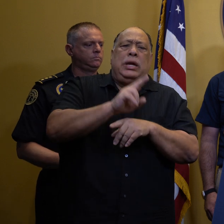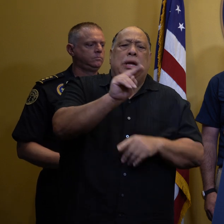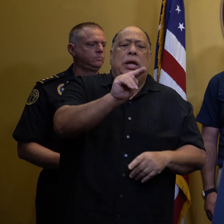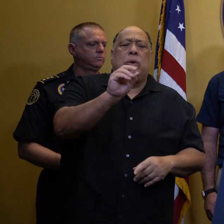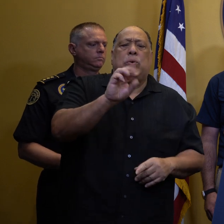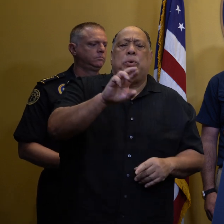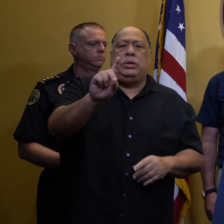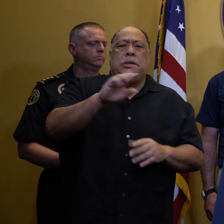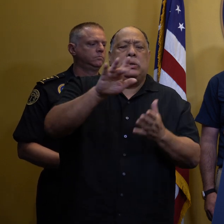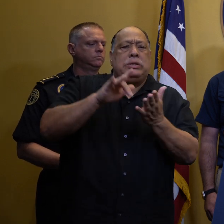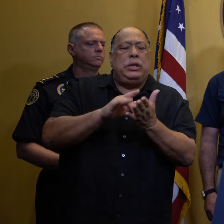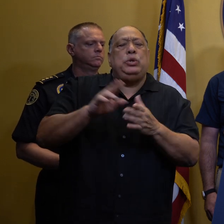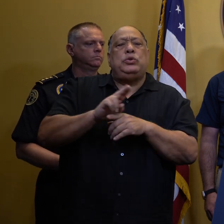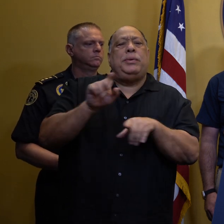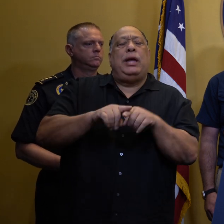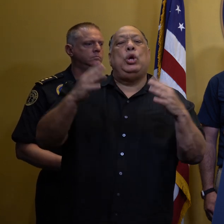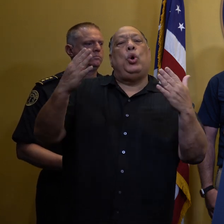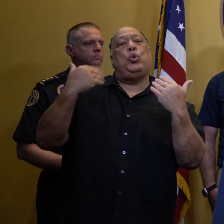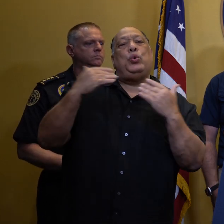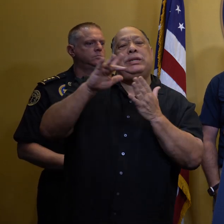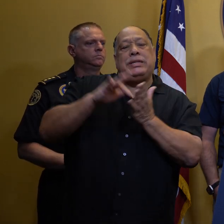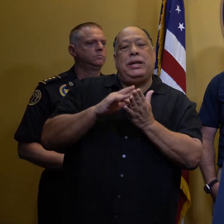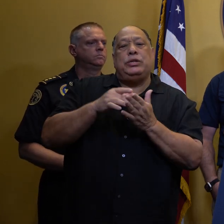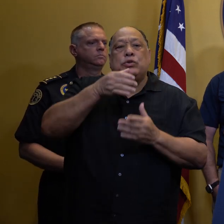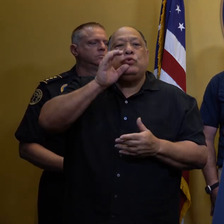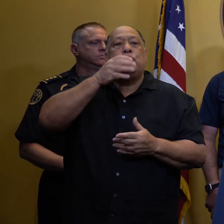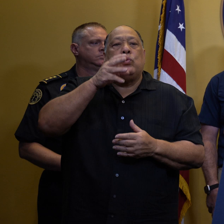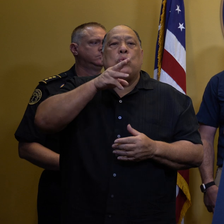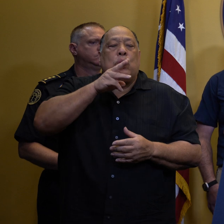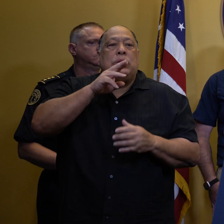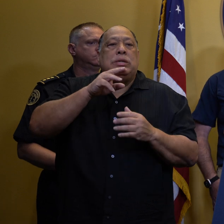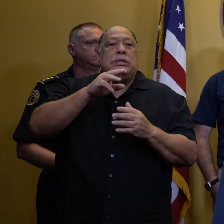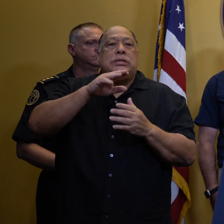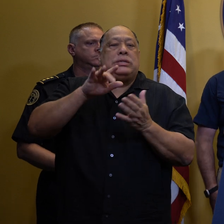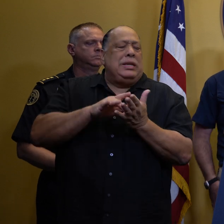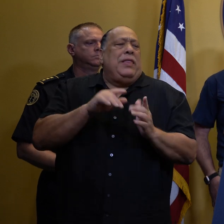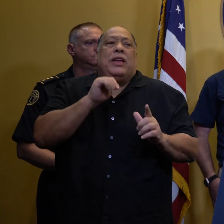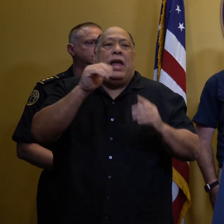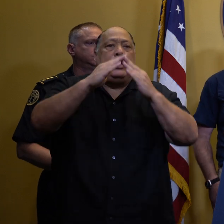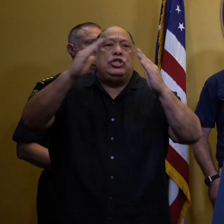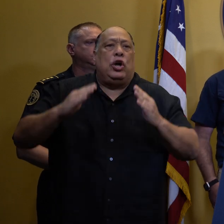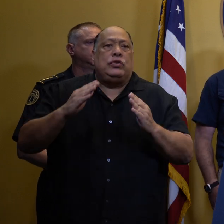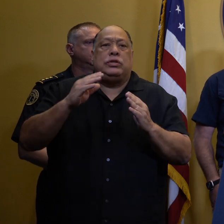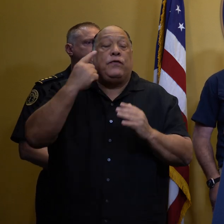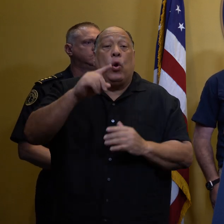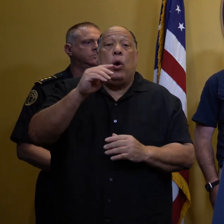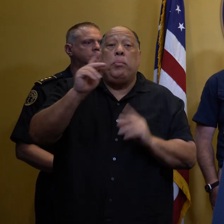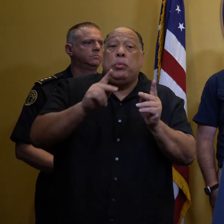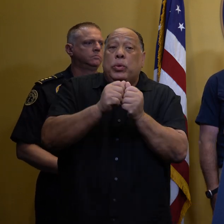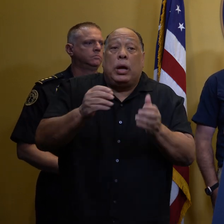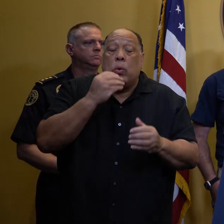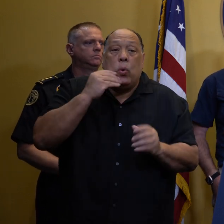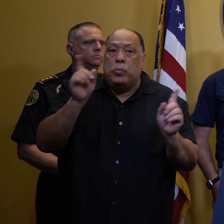centers, using them as cooling centers, hydration stations. They are not shelters for homeless. They're not